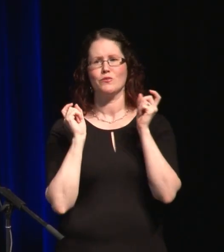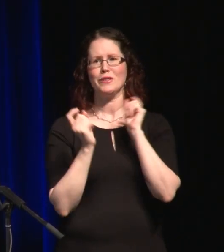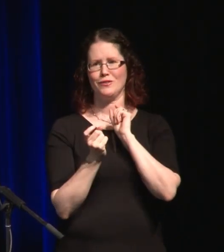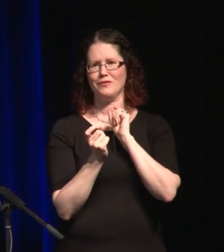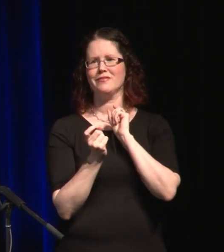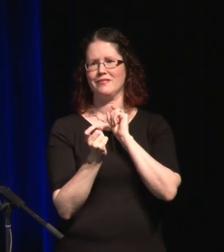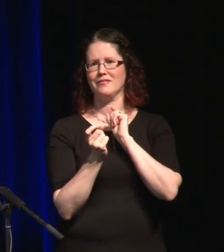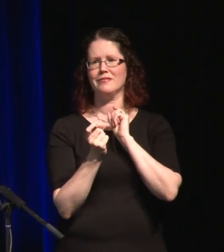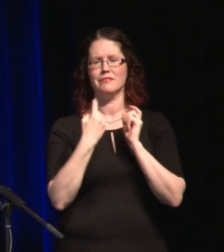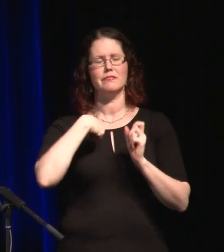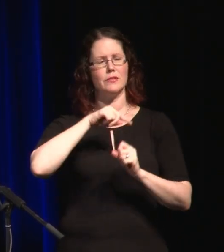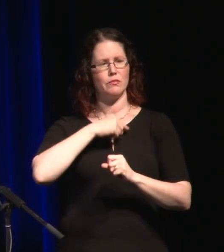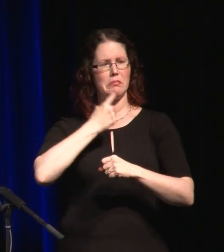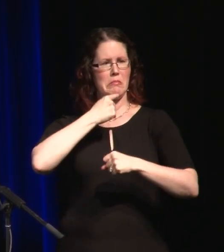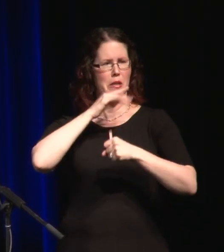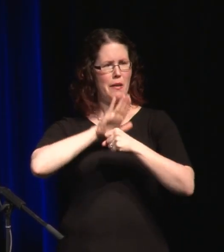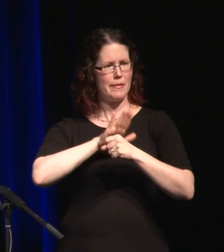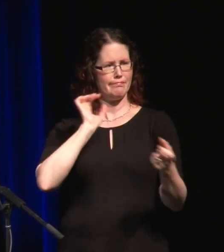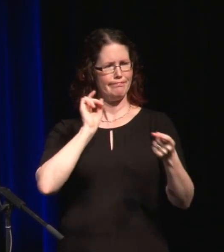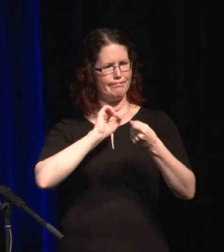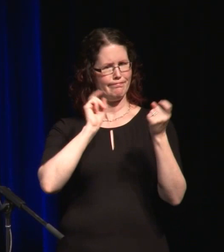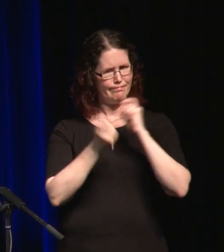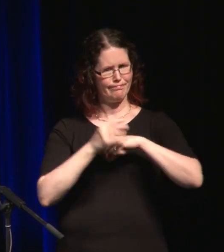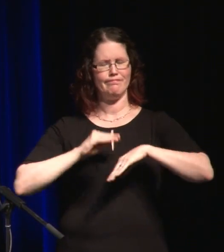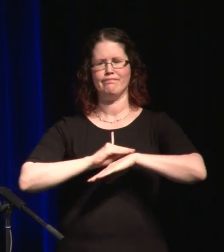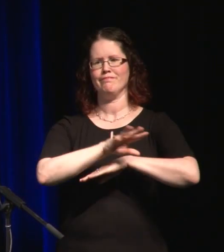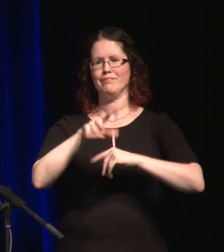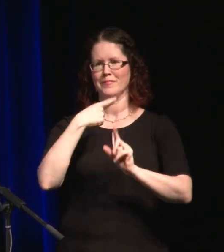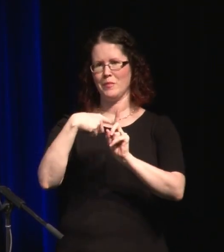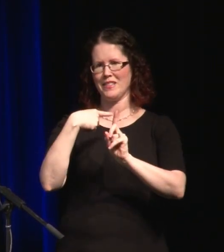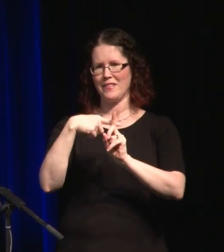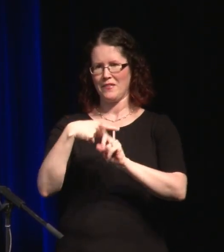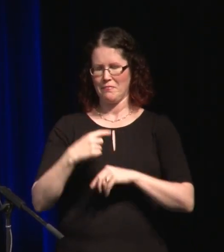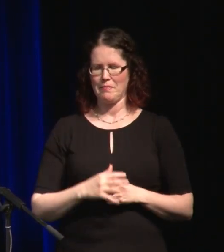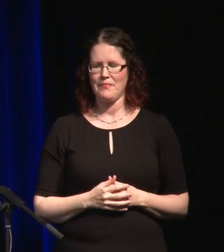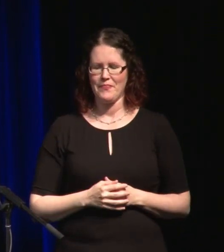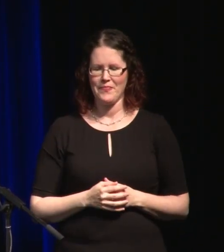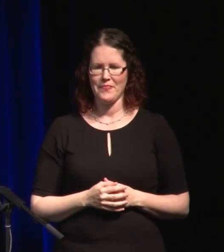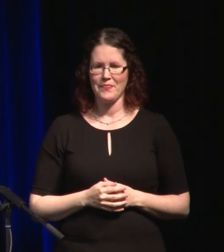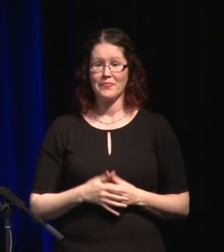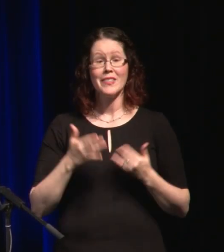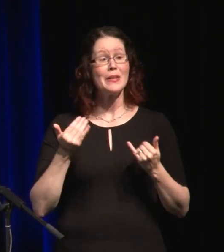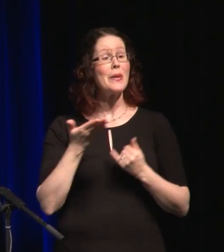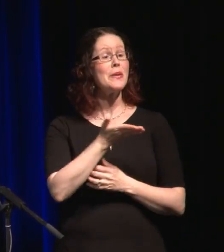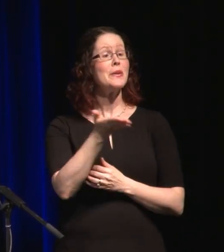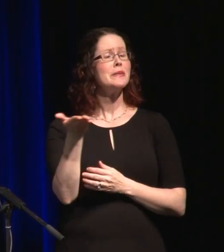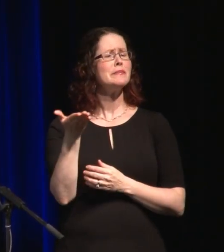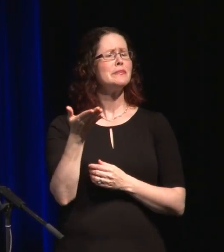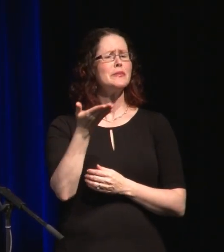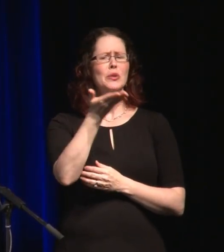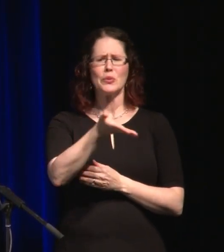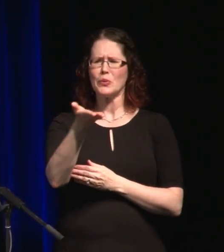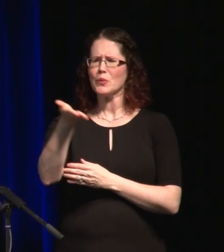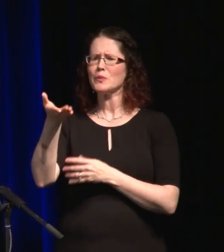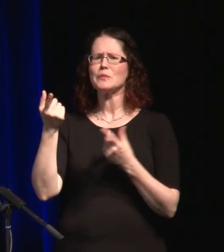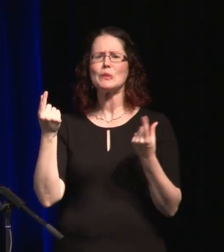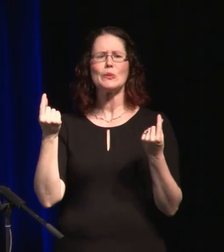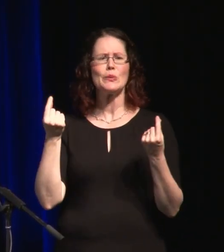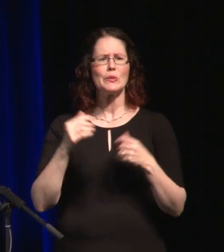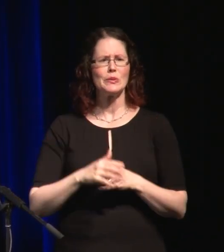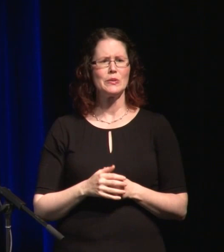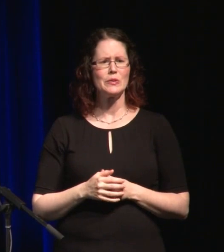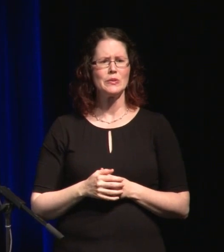determined to make a difference. Now, how about you, Marconi's